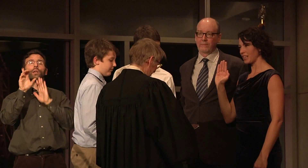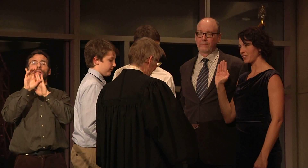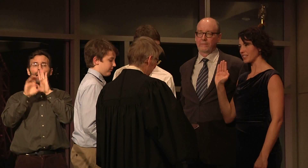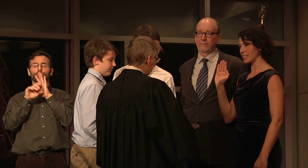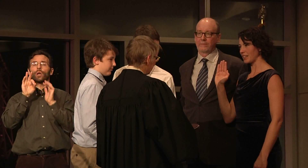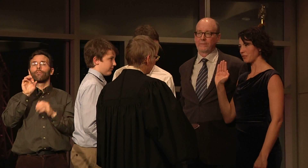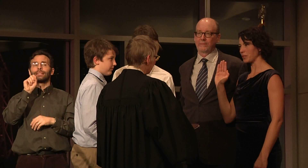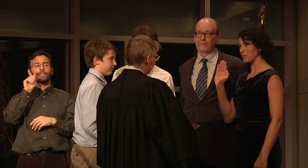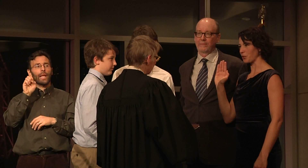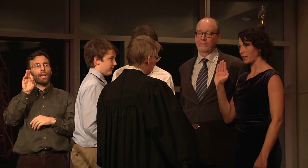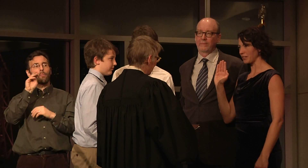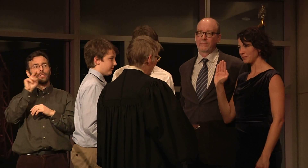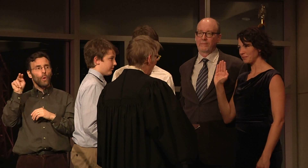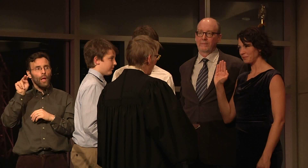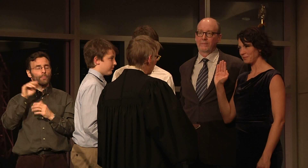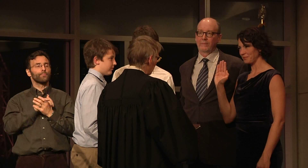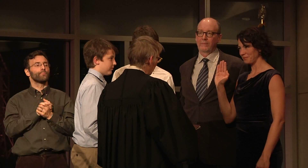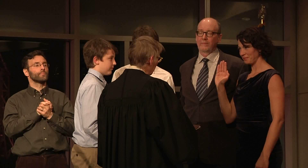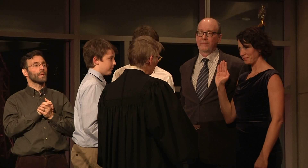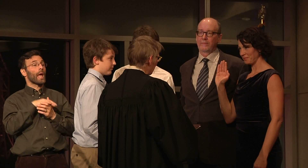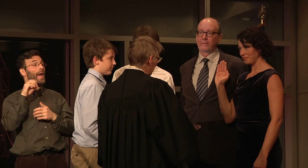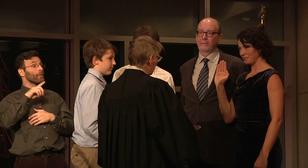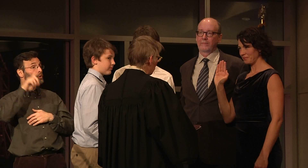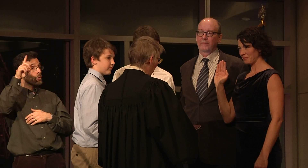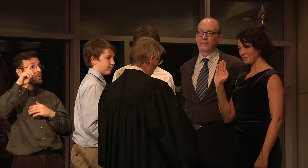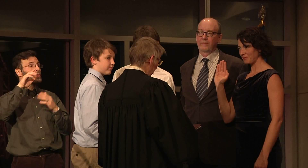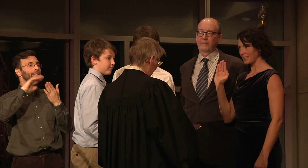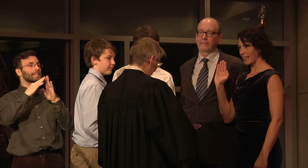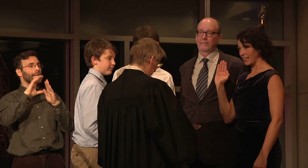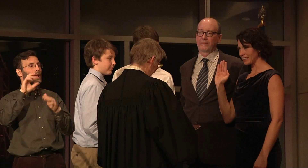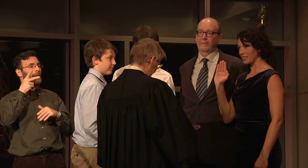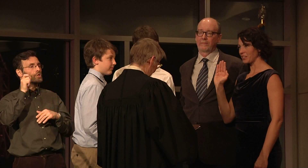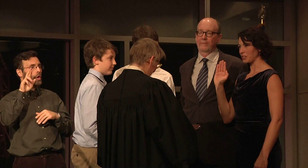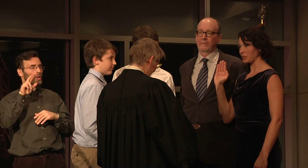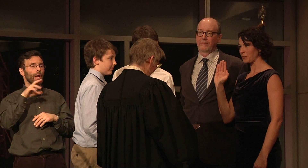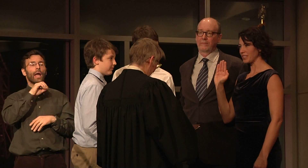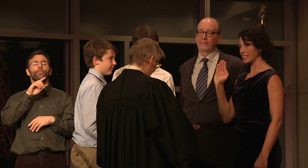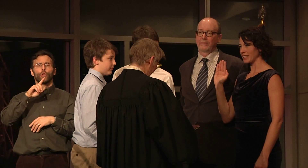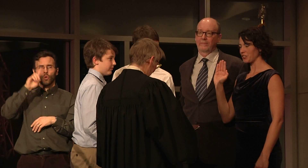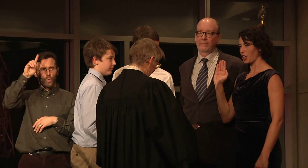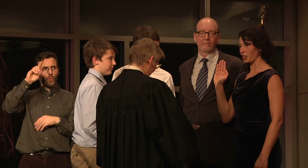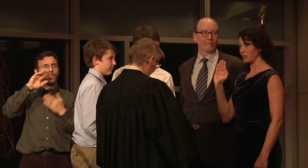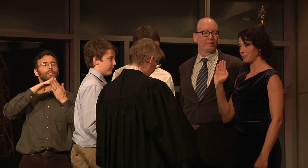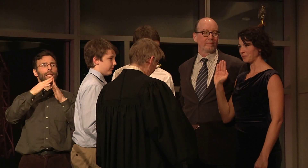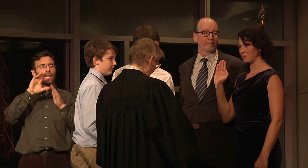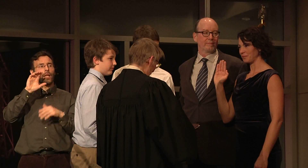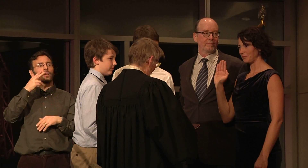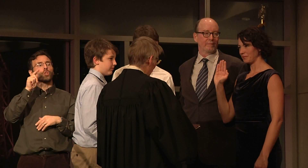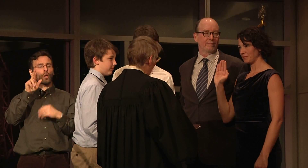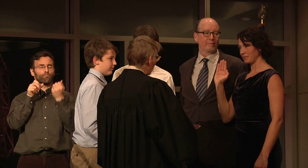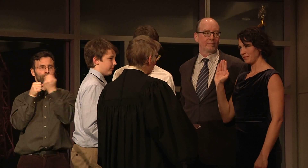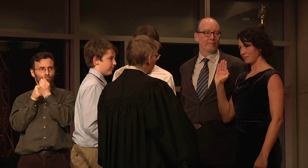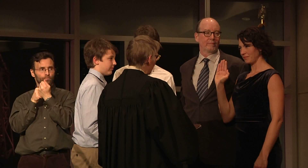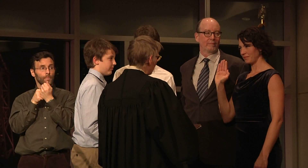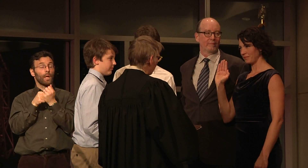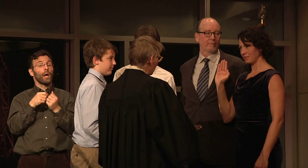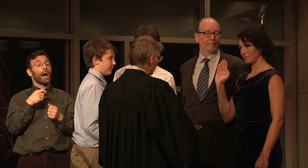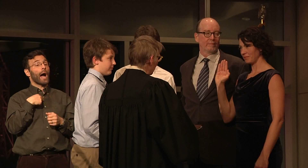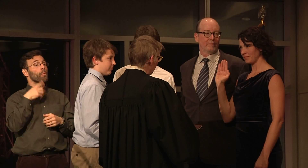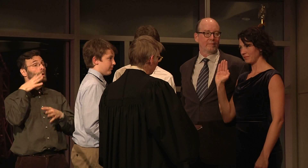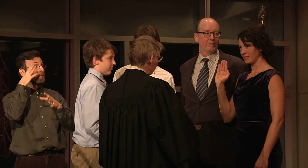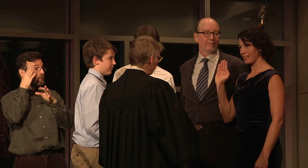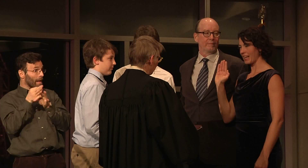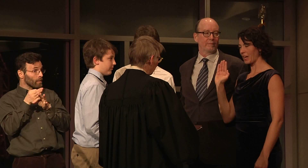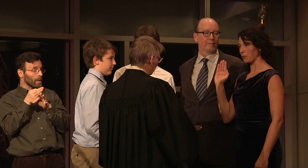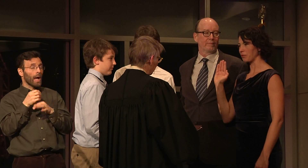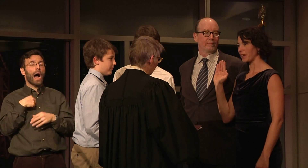Constitution of the State of Minnesota, and the Duluth City Charter, and the Duluth City Charter, and that I will